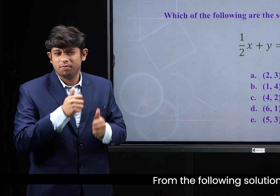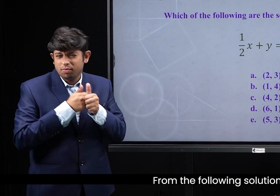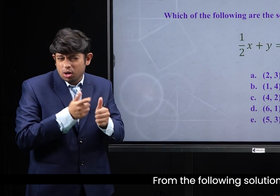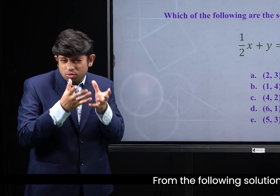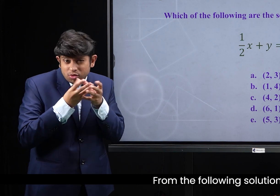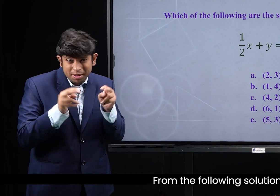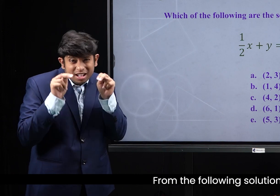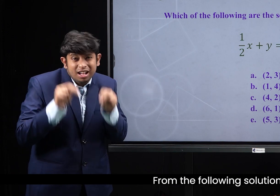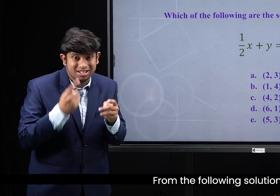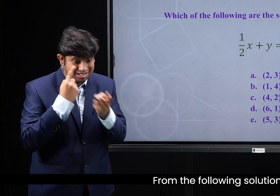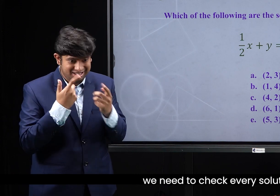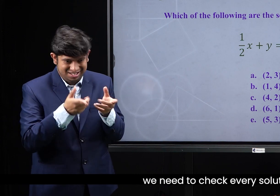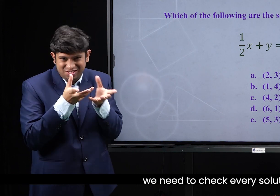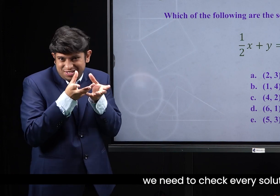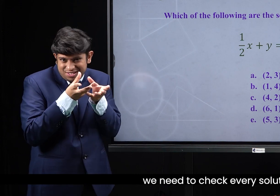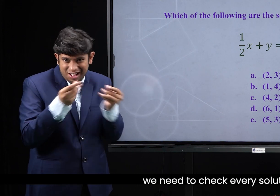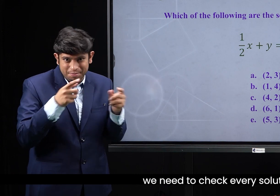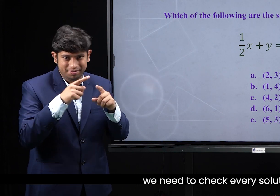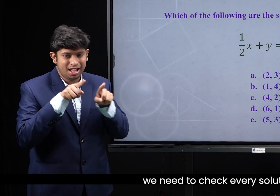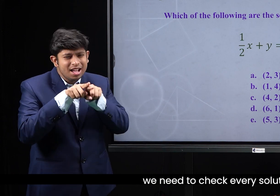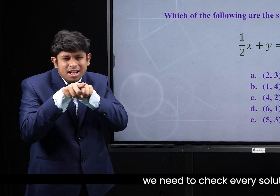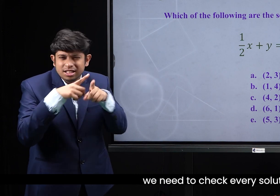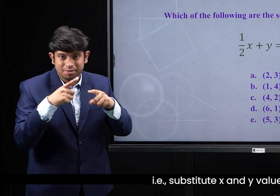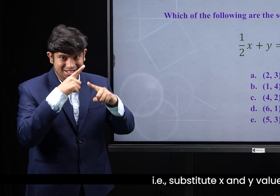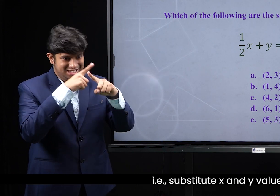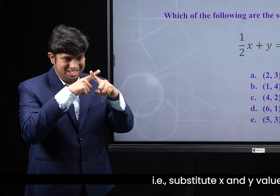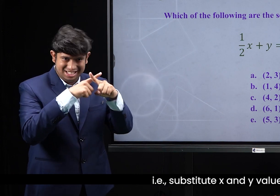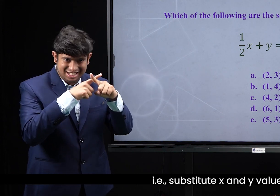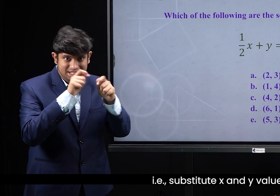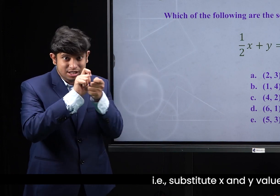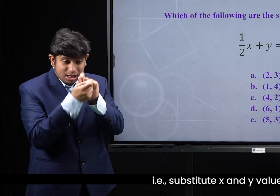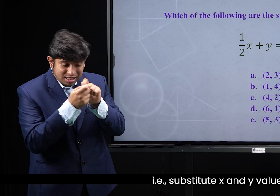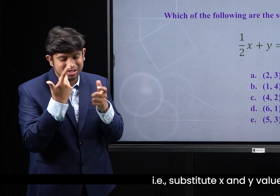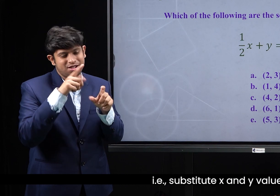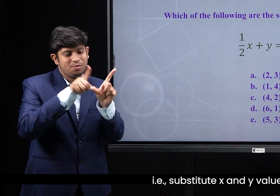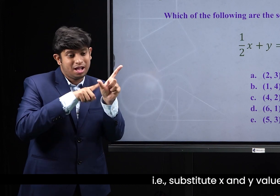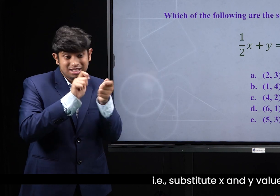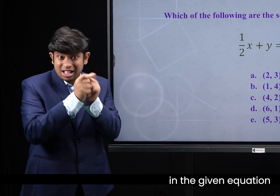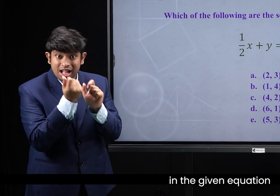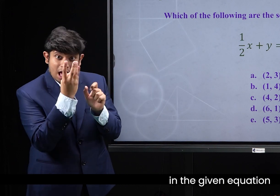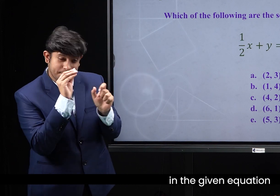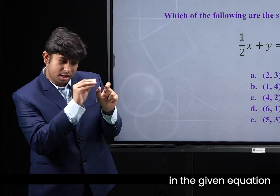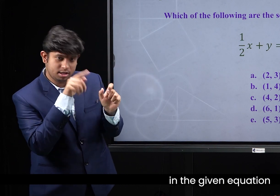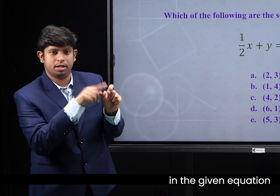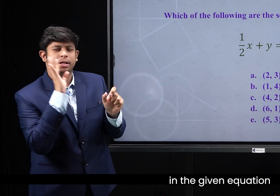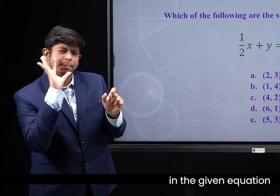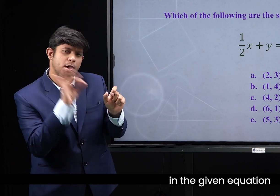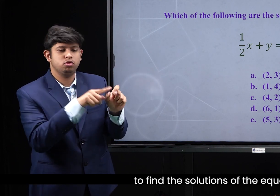From the following solutions, we need to check every solution, that is, substitute x and y values in the given equation to find